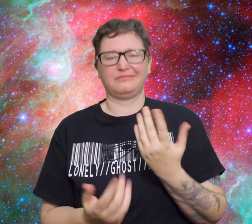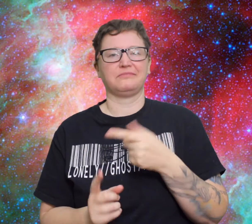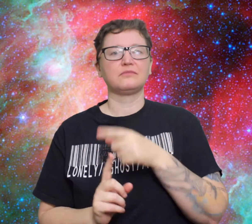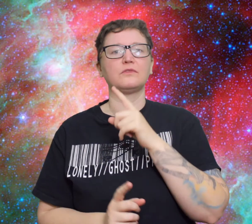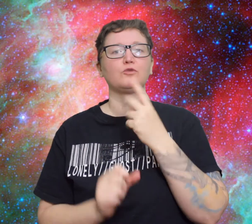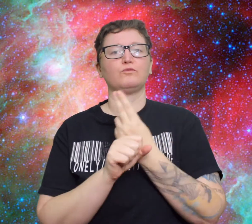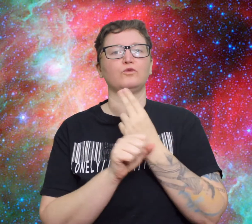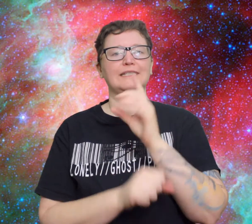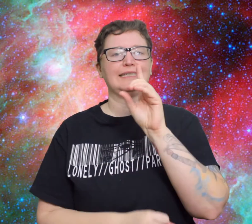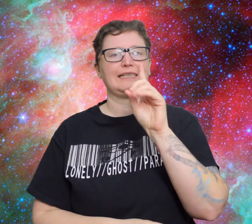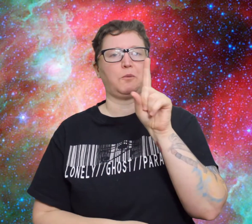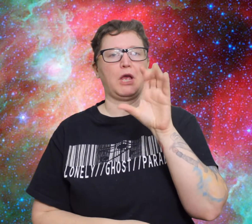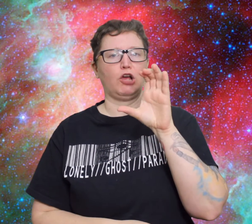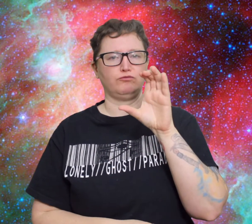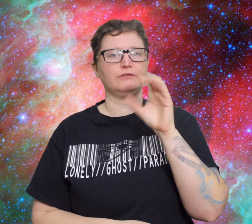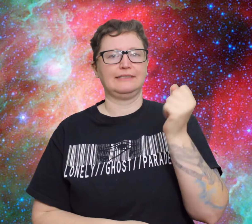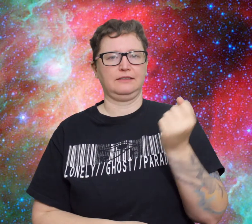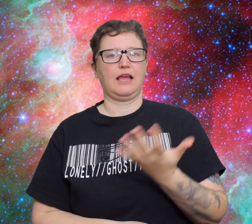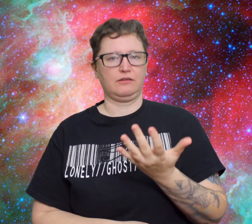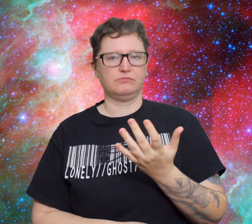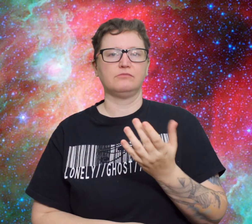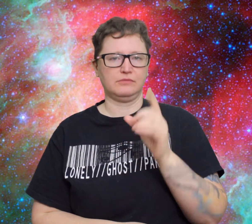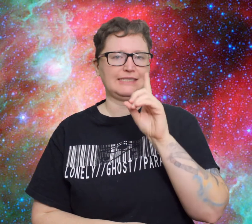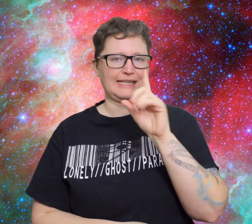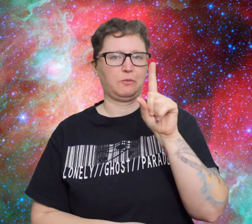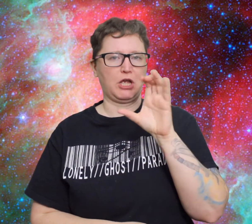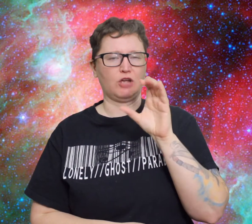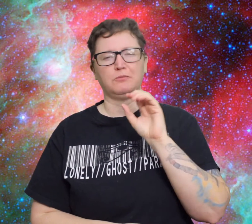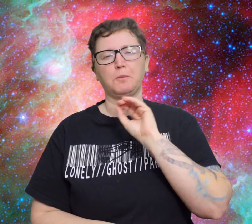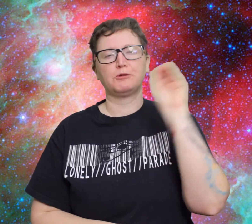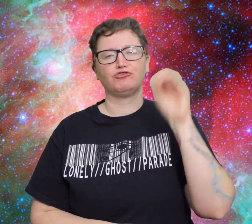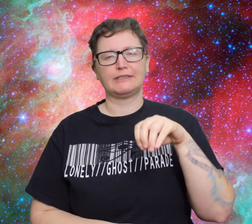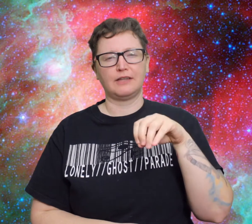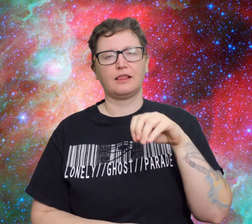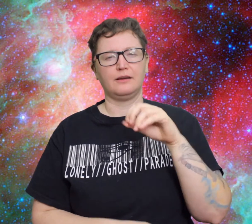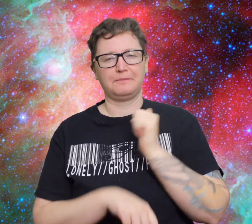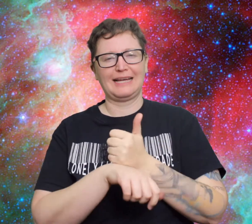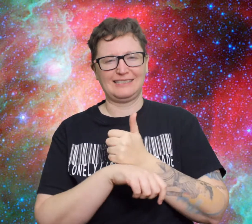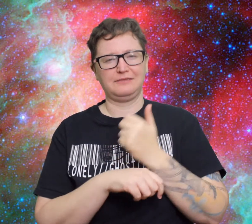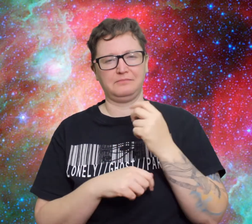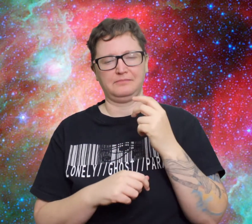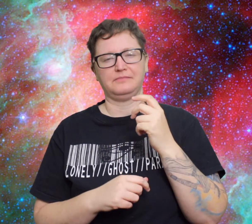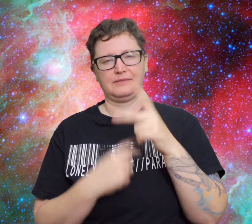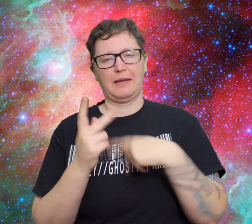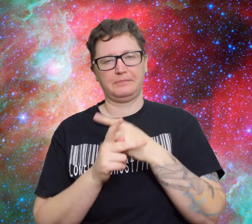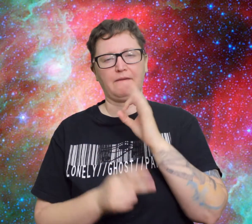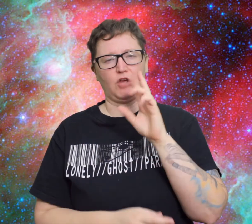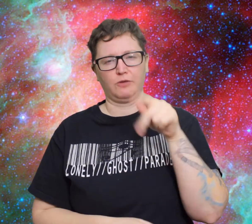Mothership. What does it look like? It's a D100 dice game, so percentage based type